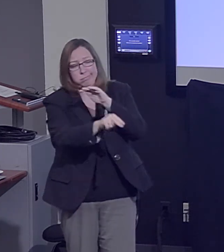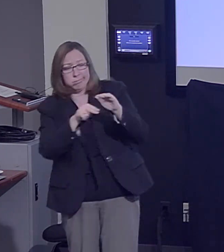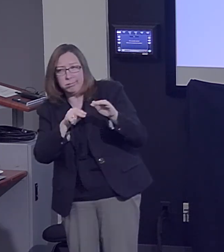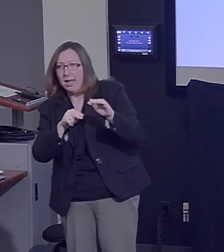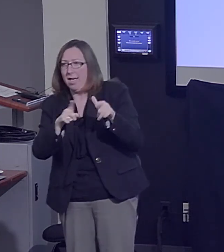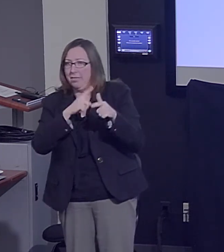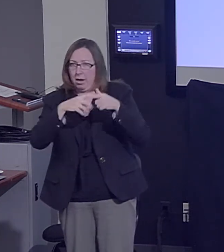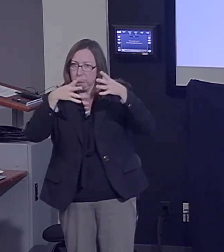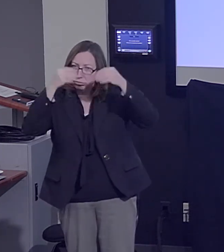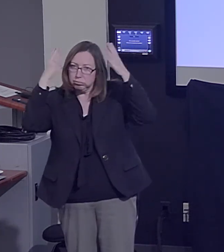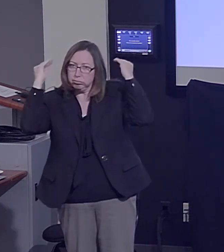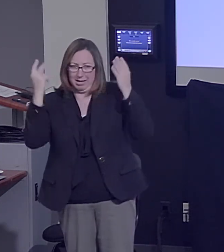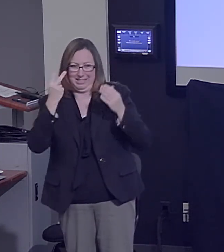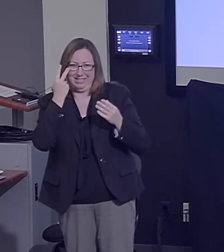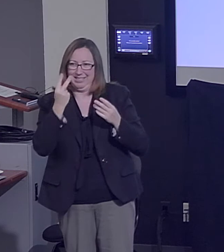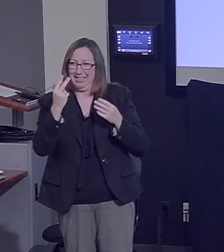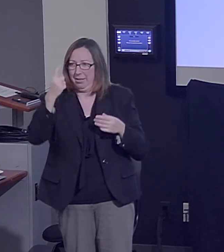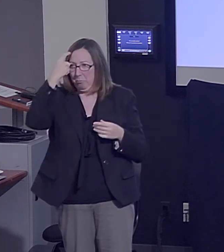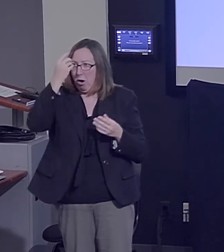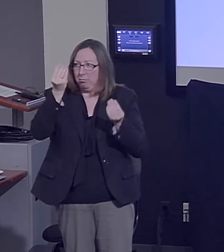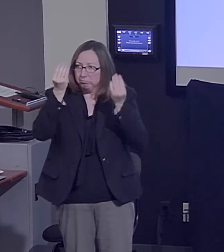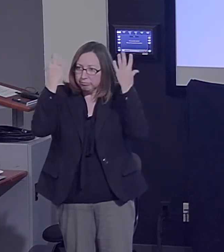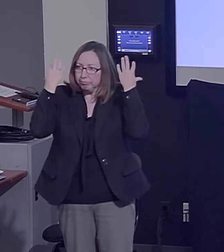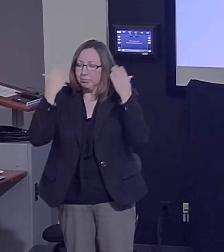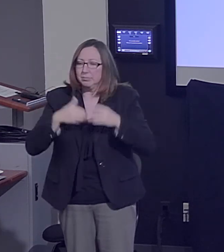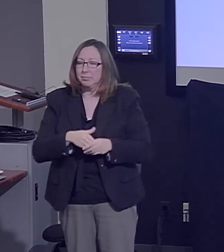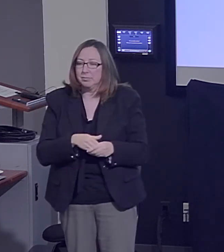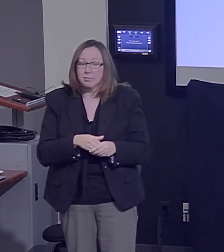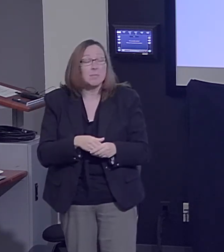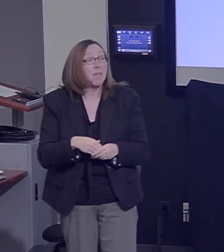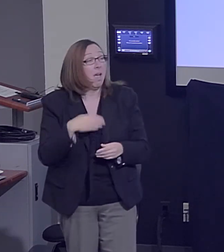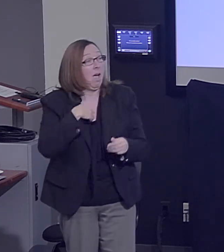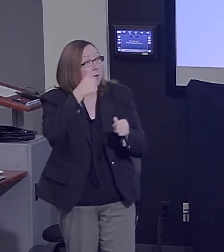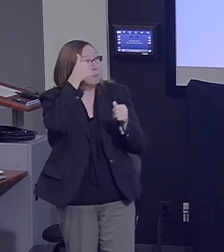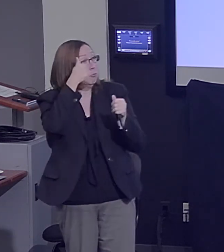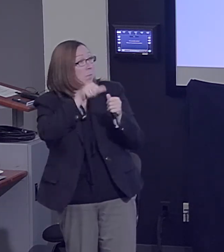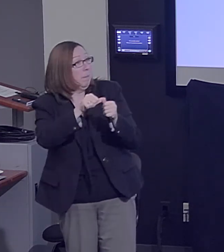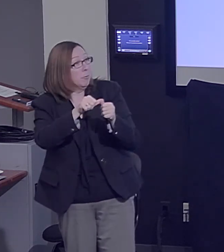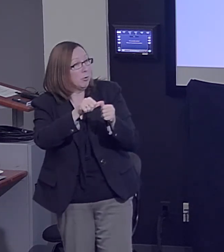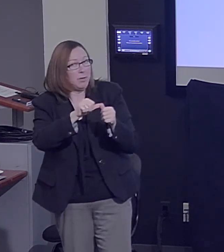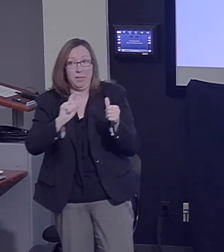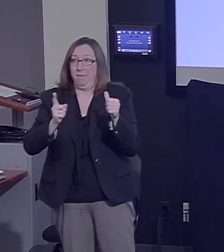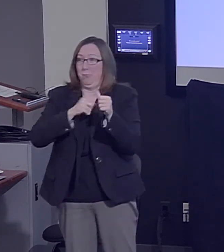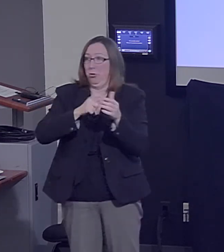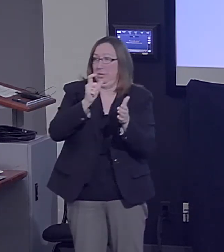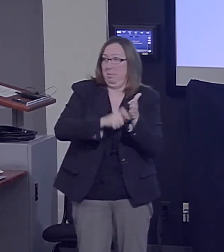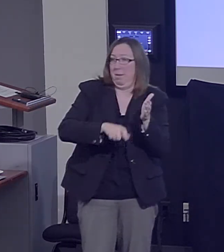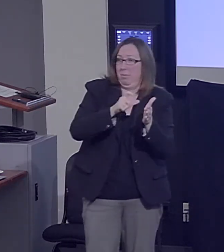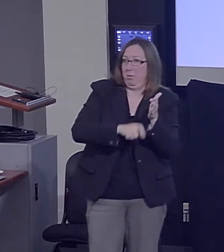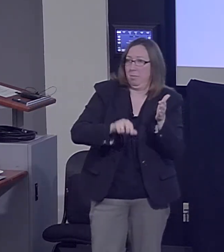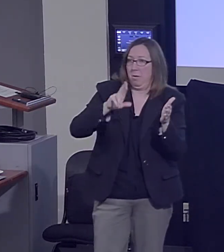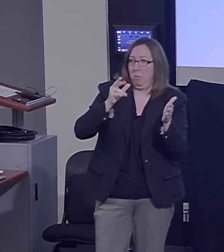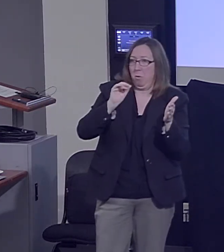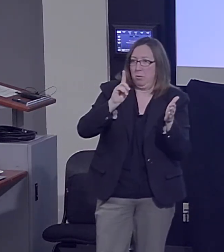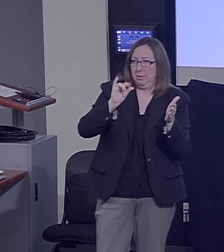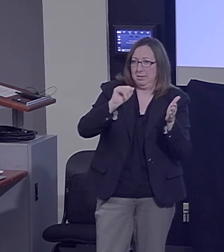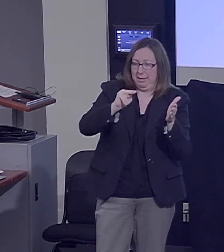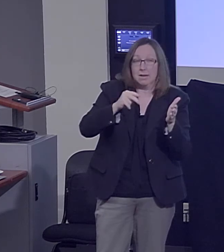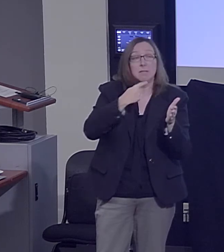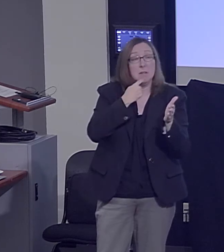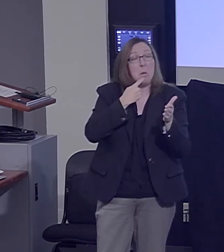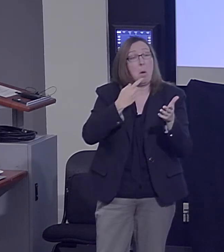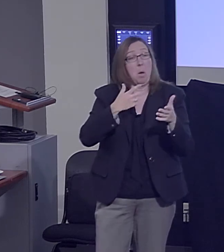remember when I read the first paper by Roland, in which he said, motor imaging produce activation in the motor system like an